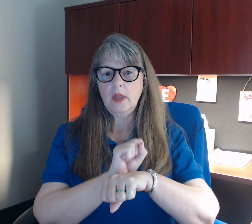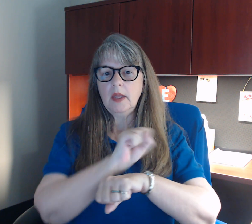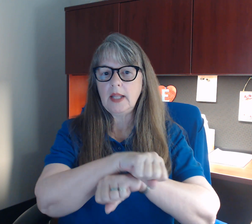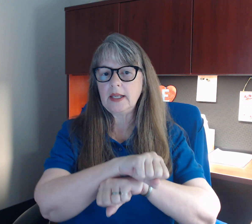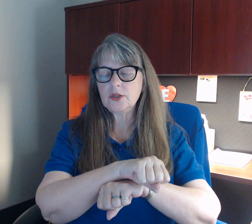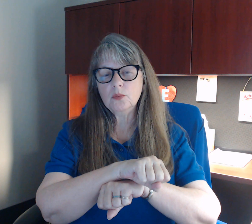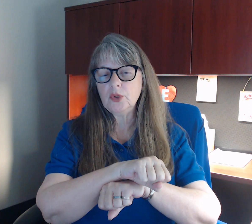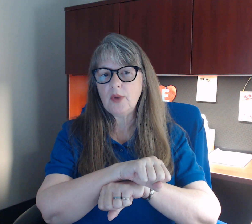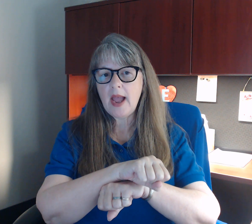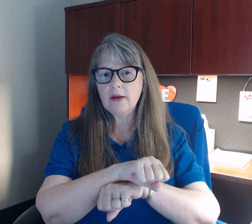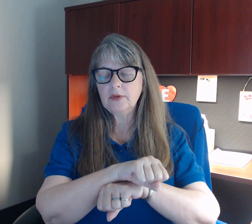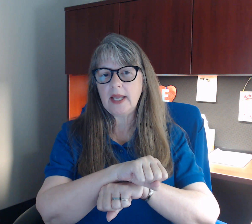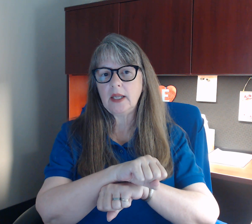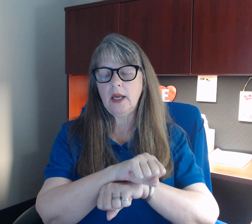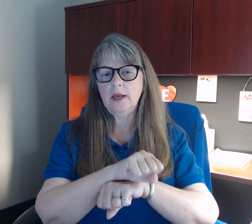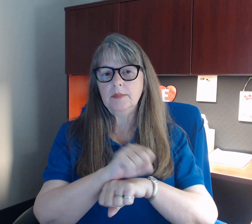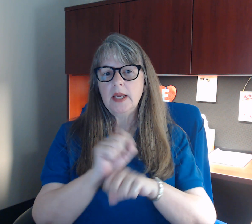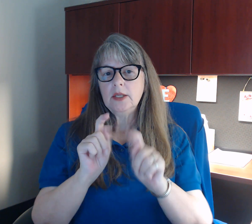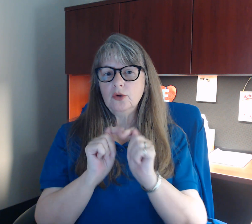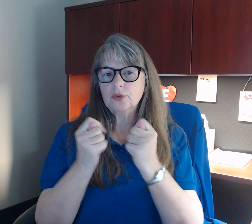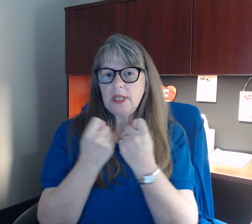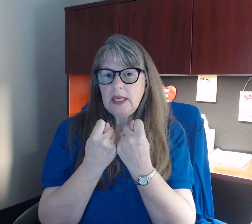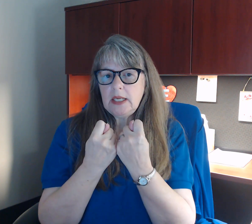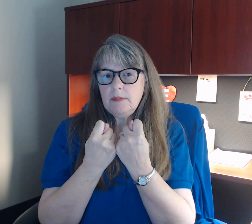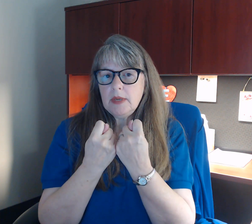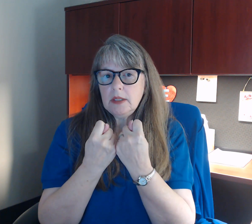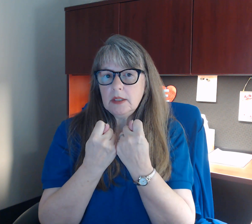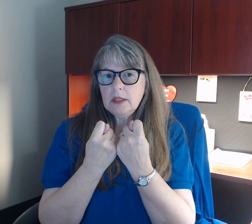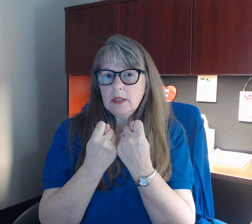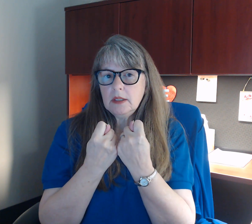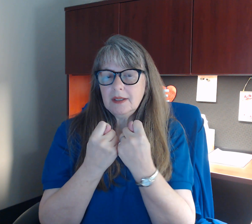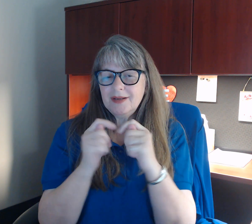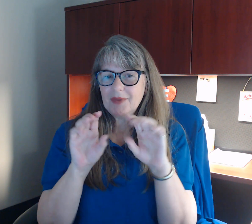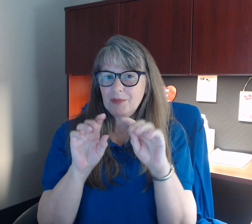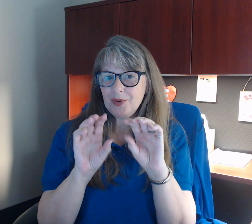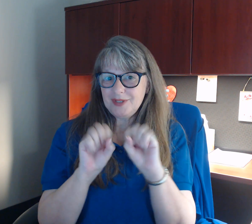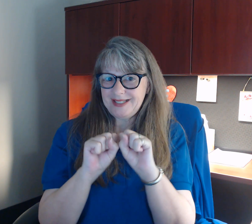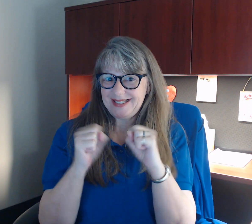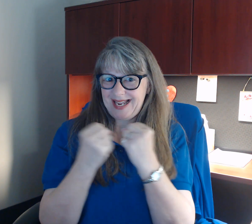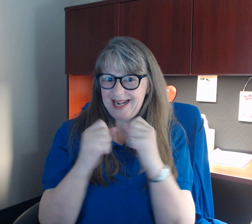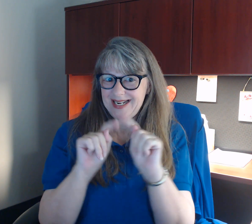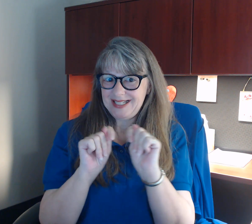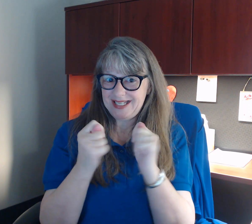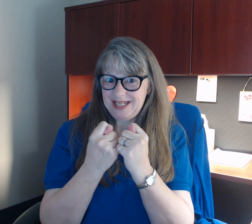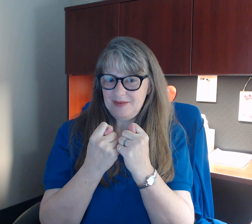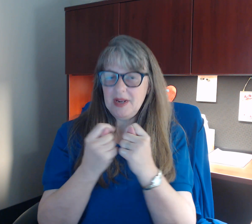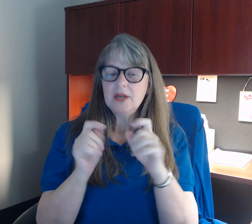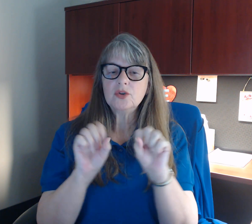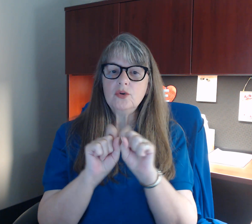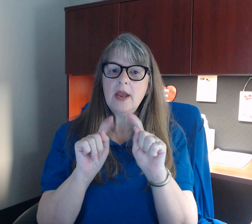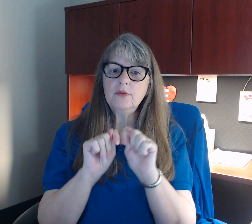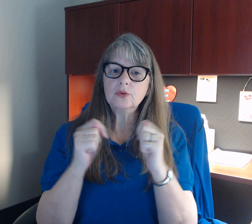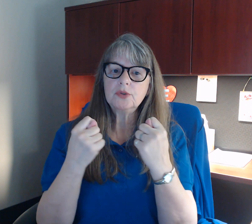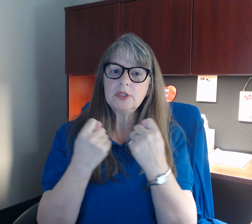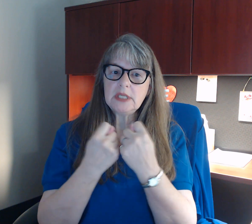like when you have your team, remember, society, team. So you have your